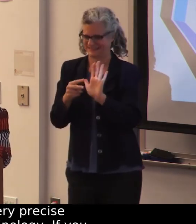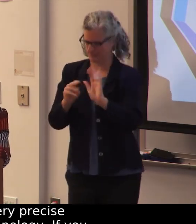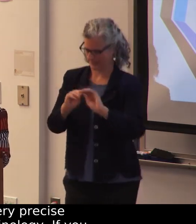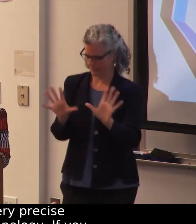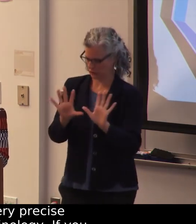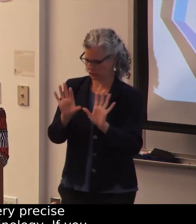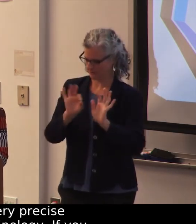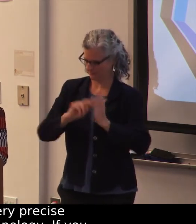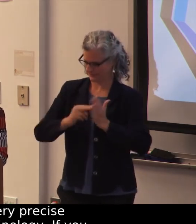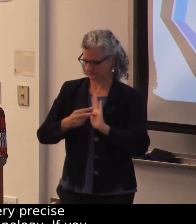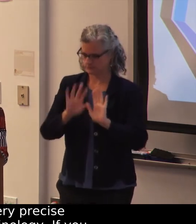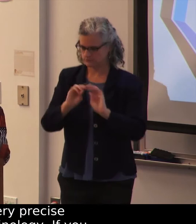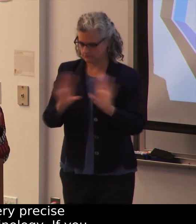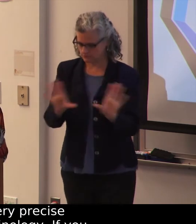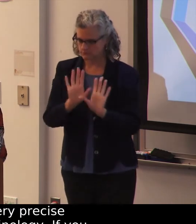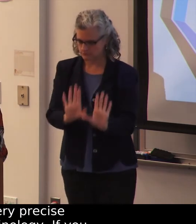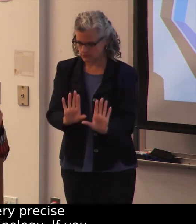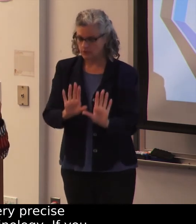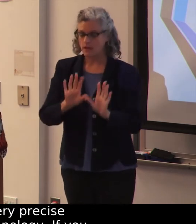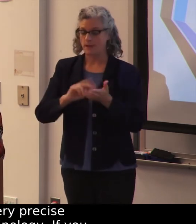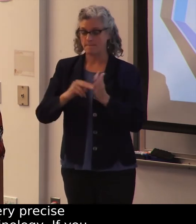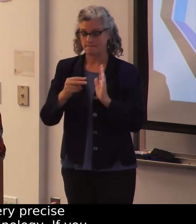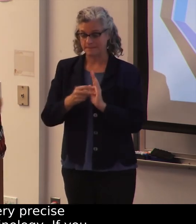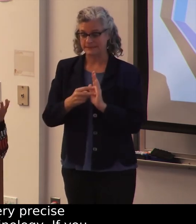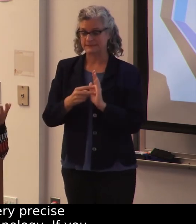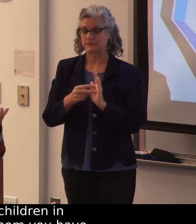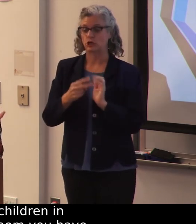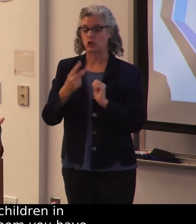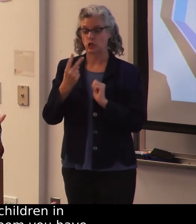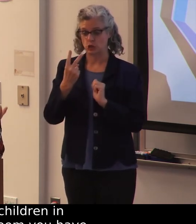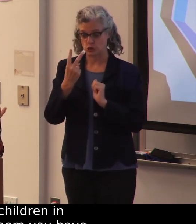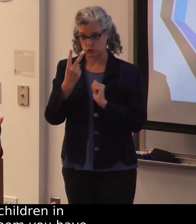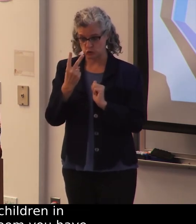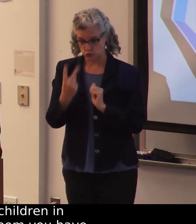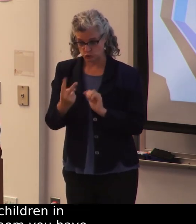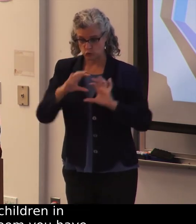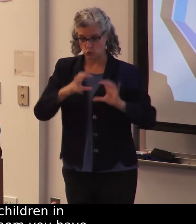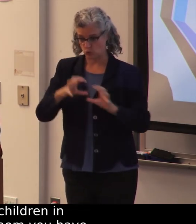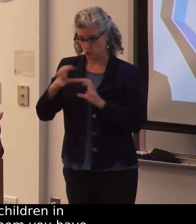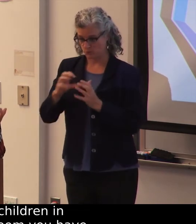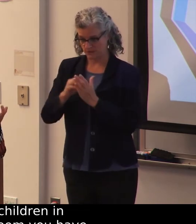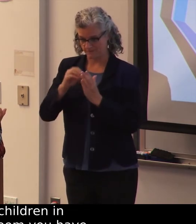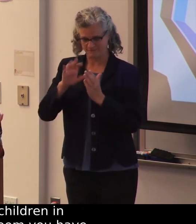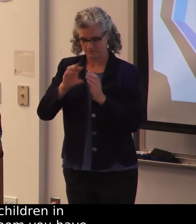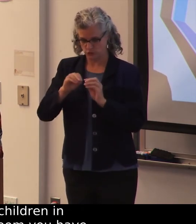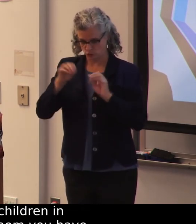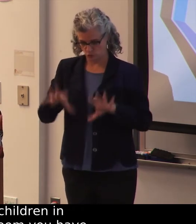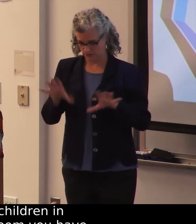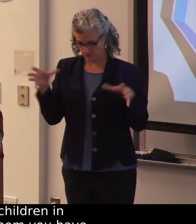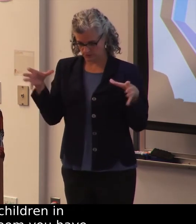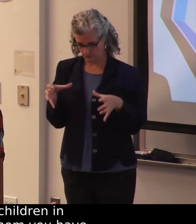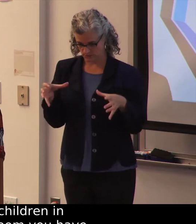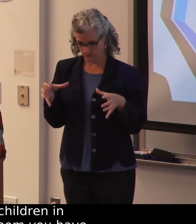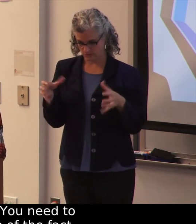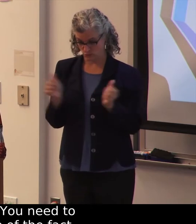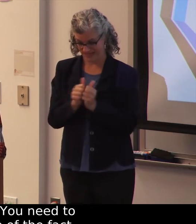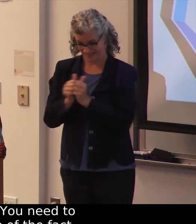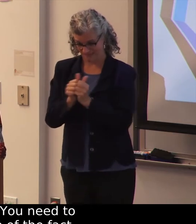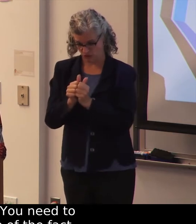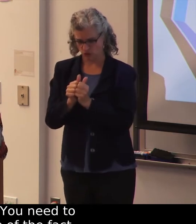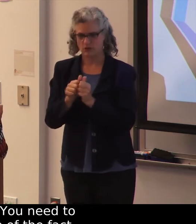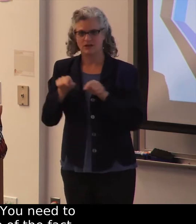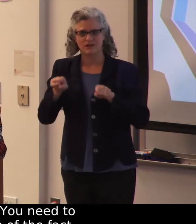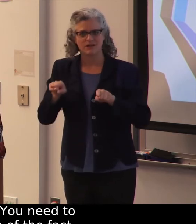very precise in my terminology. If you actually have two-way, you have two sets of children in the same room, you have very different kinds of